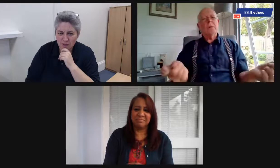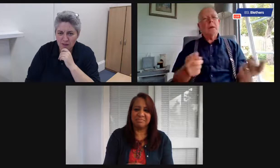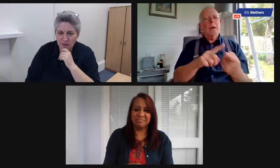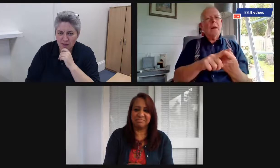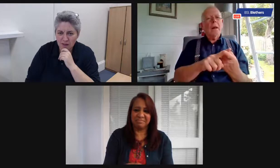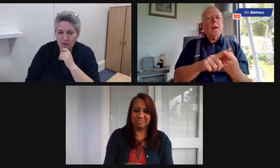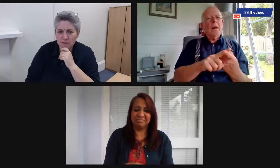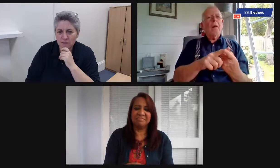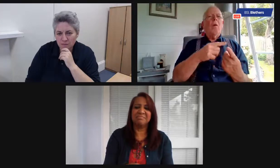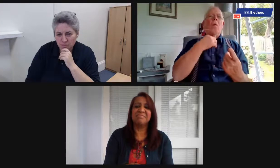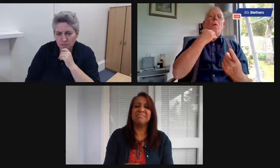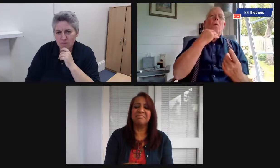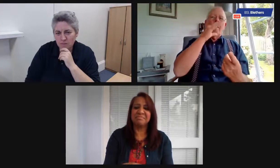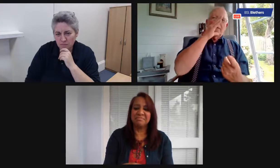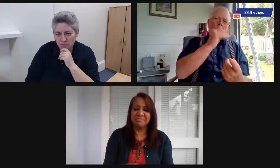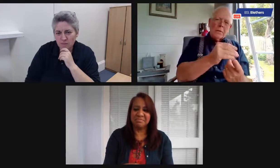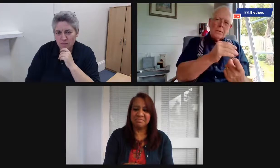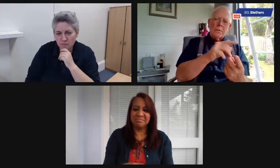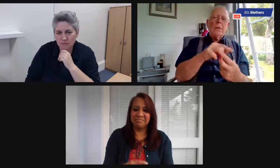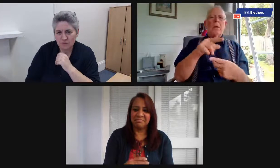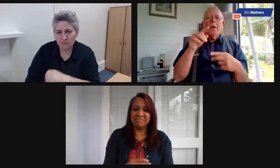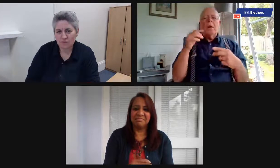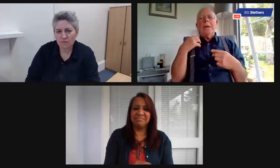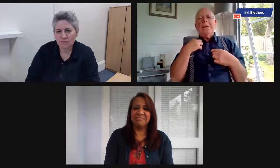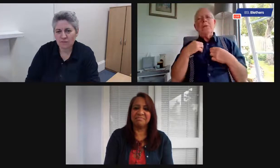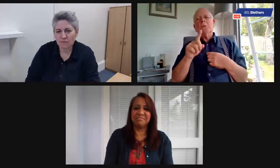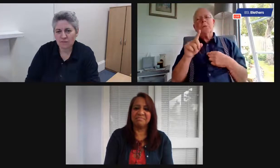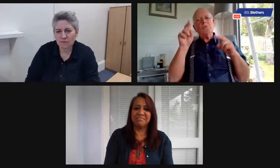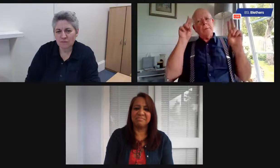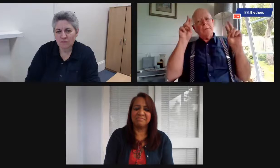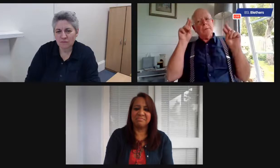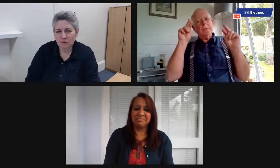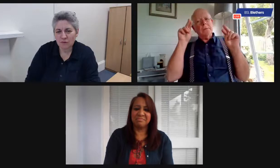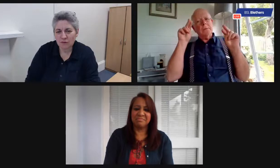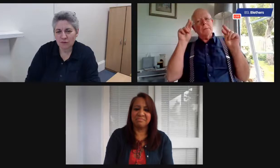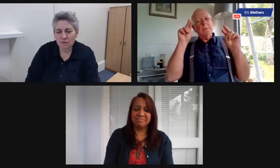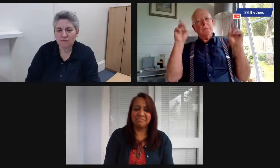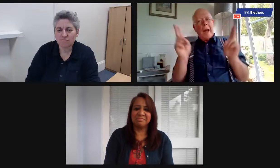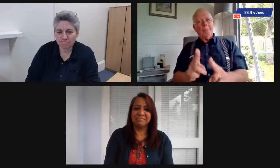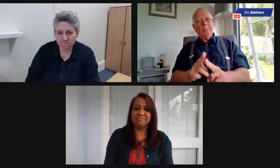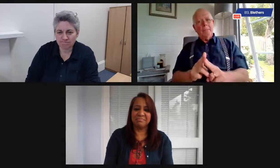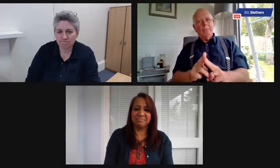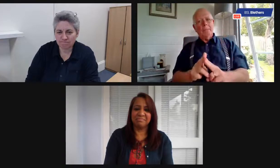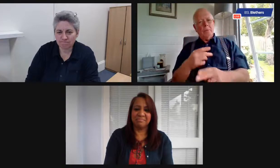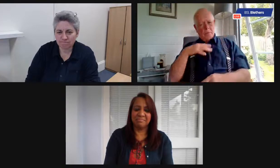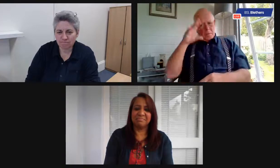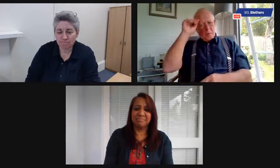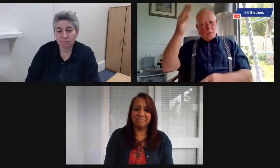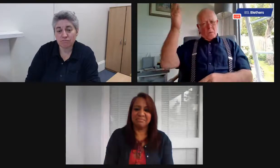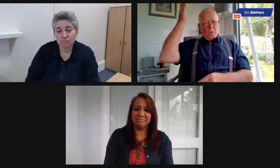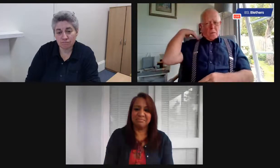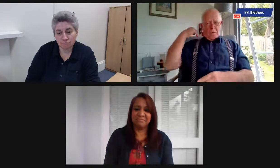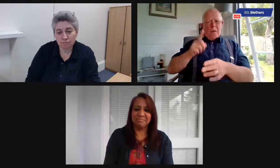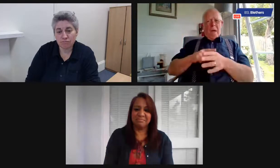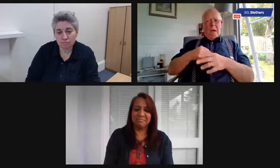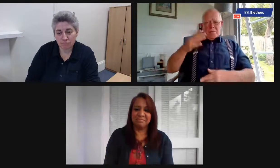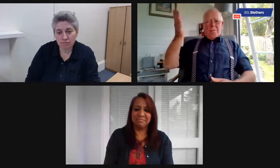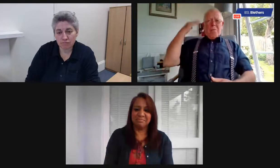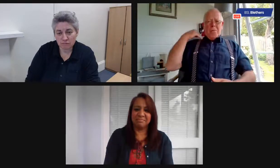wild animals like badgers and things like that, pretty impossible to spot. We often get foxes, we often get rabbits, and there used